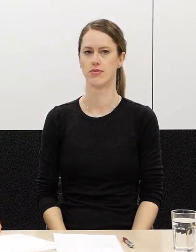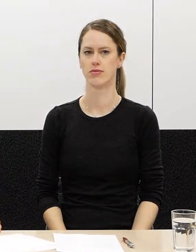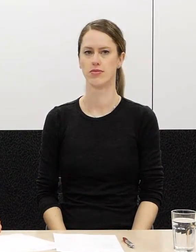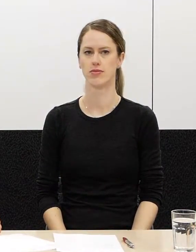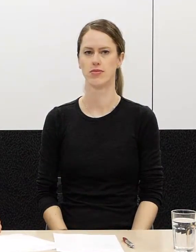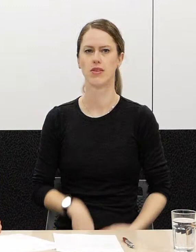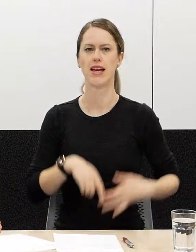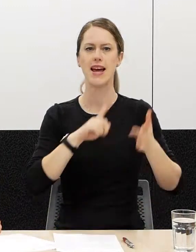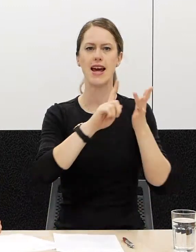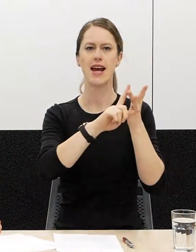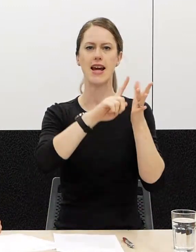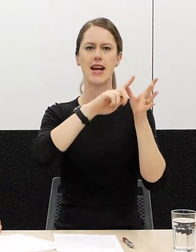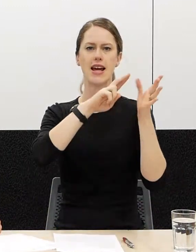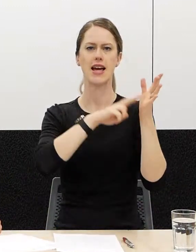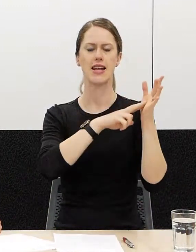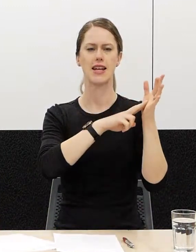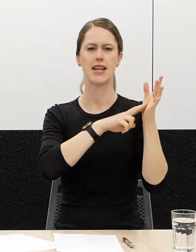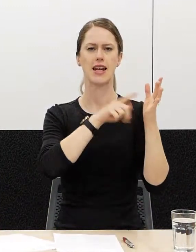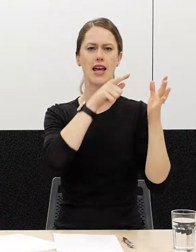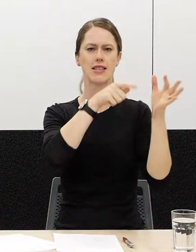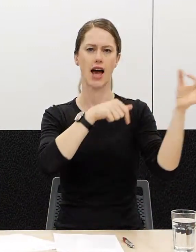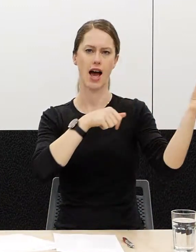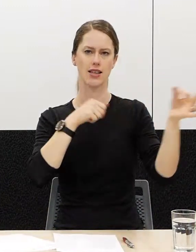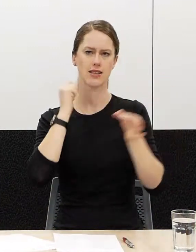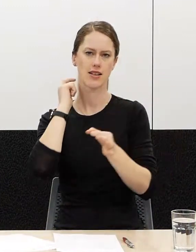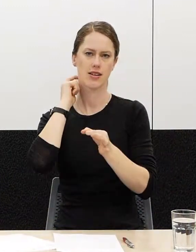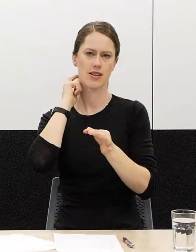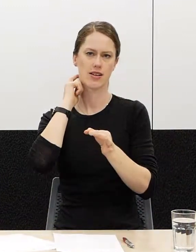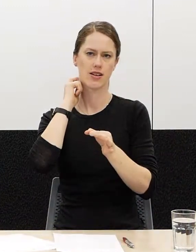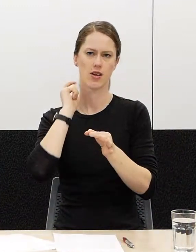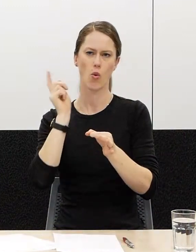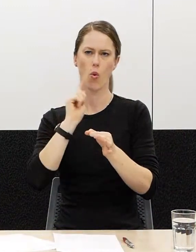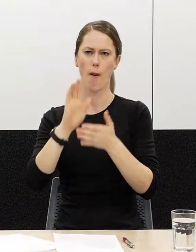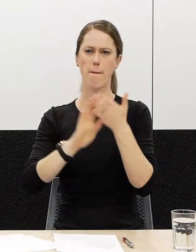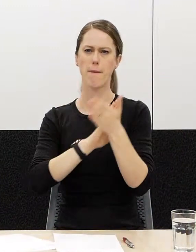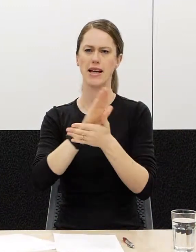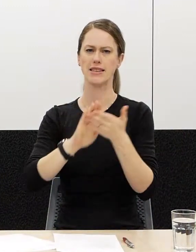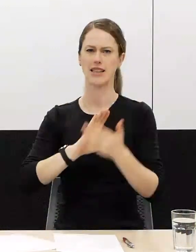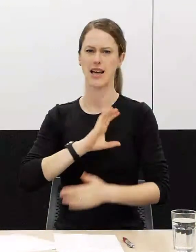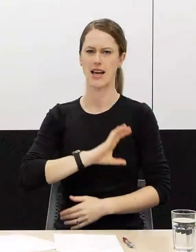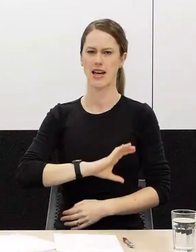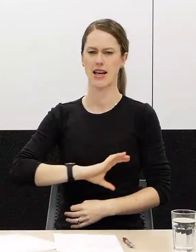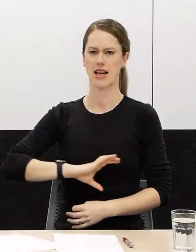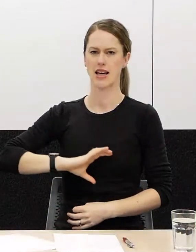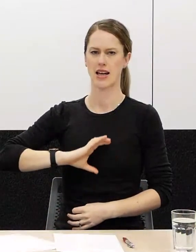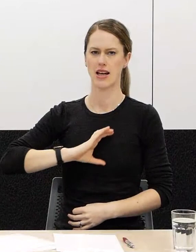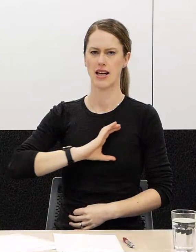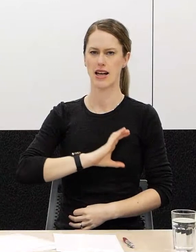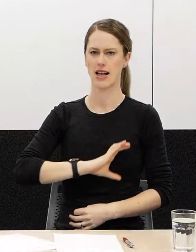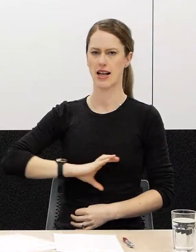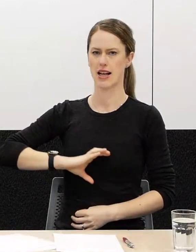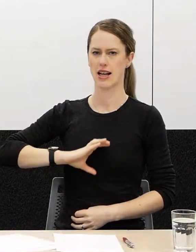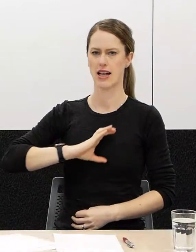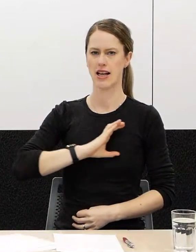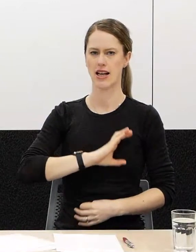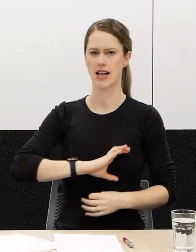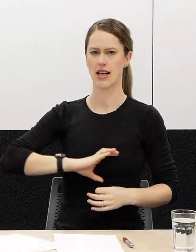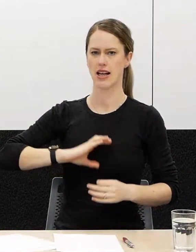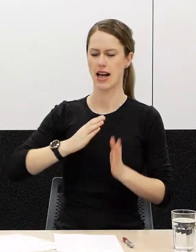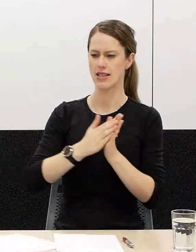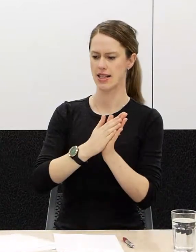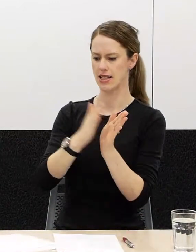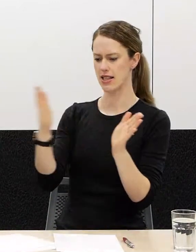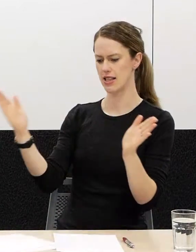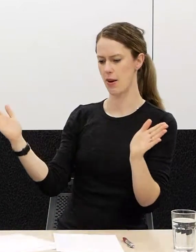Okay, Ian. This is a question from Ian. The cancer continuum covers the whole pathway from prevention through to screening and early detection